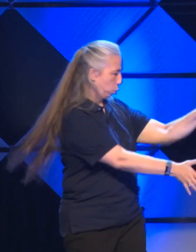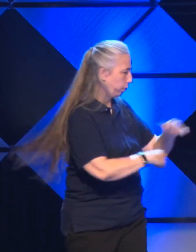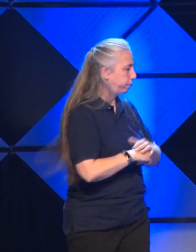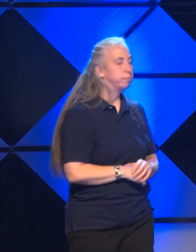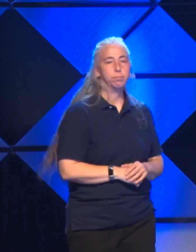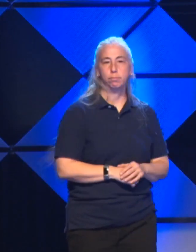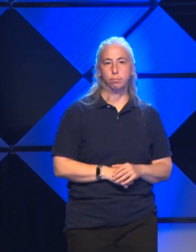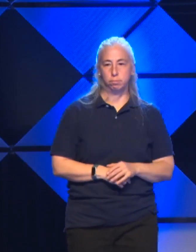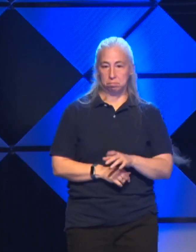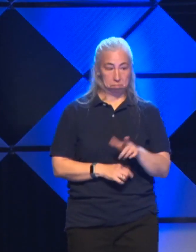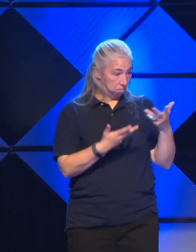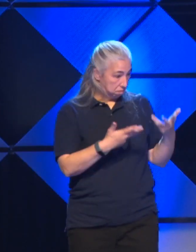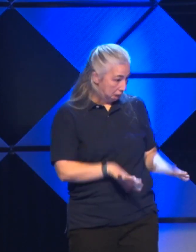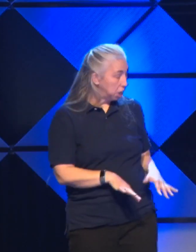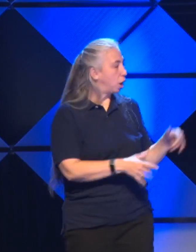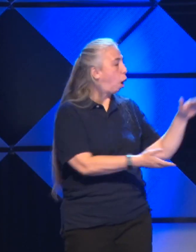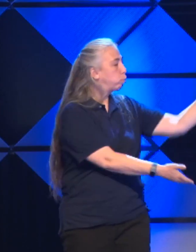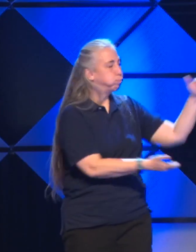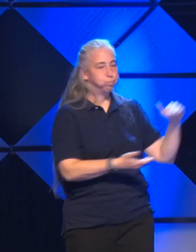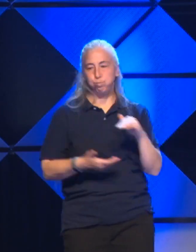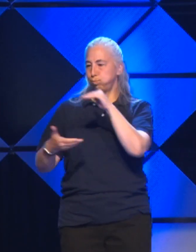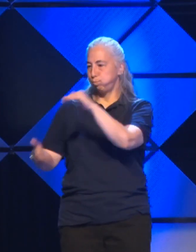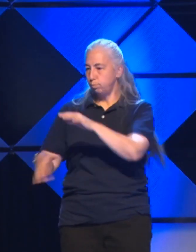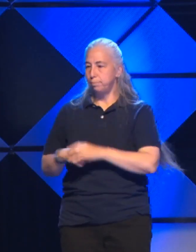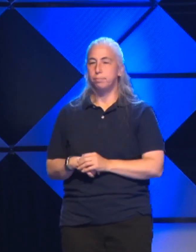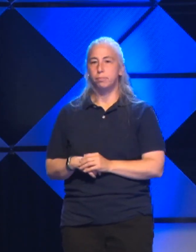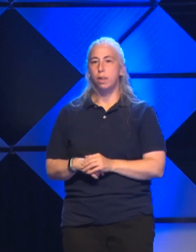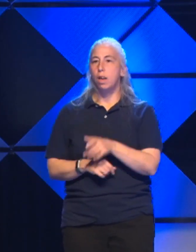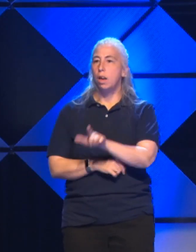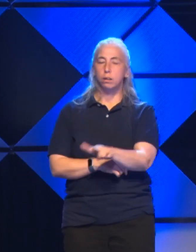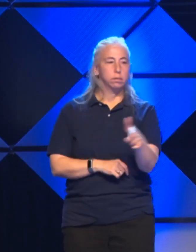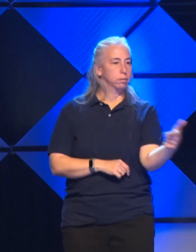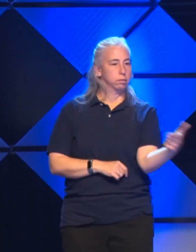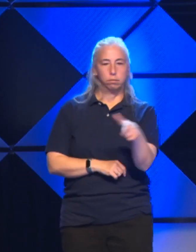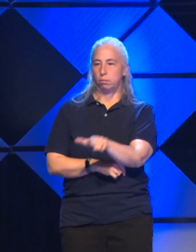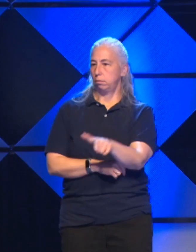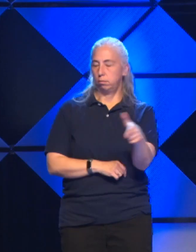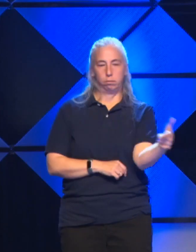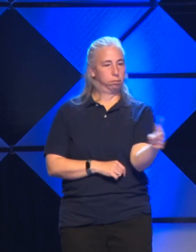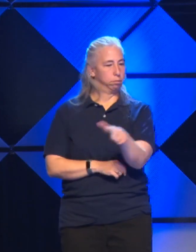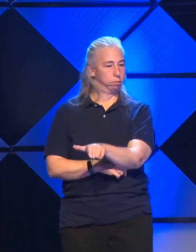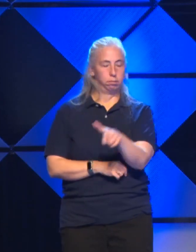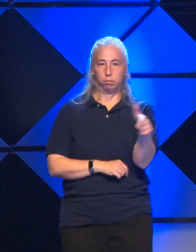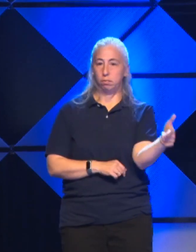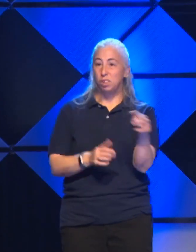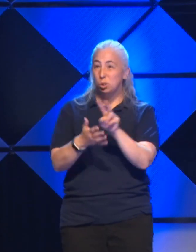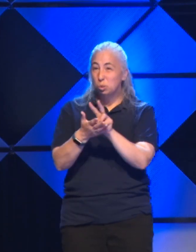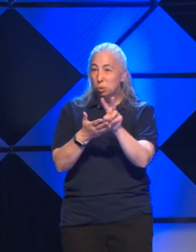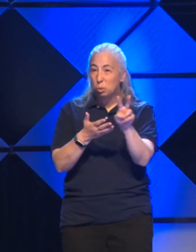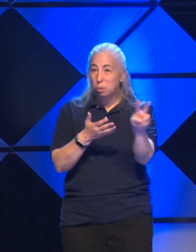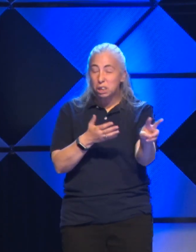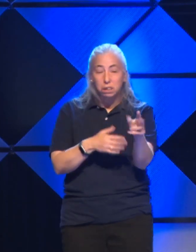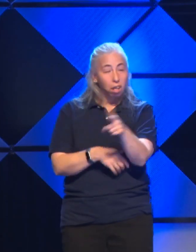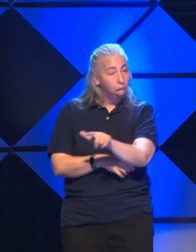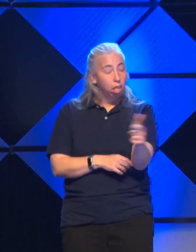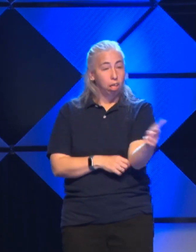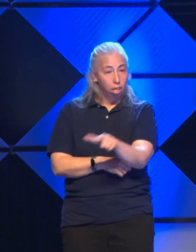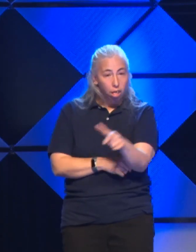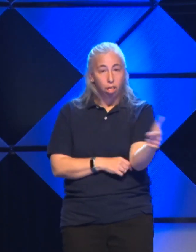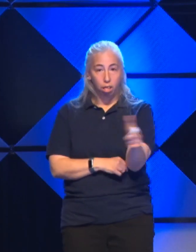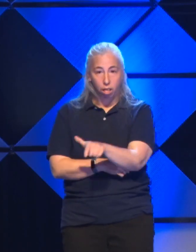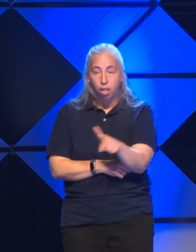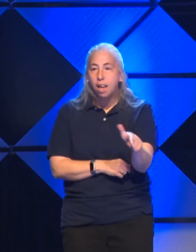and forth and back and forth. And after 2 or 3 weeks, at least 80% of them went crazy because they